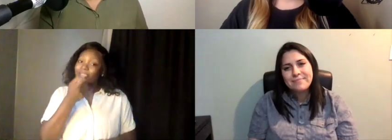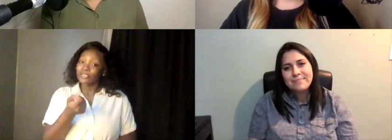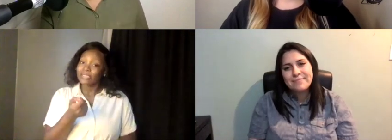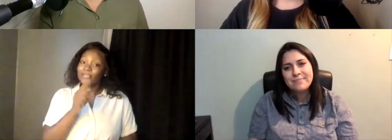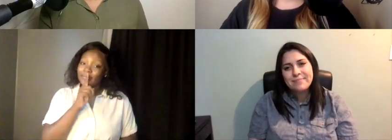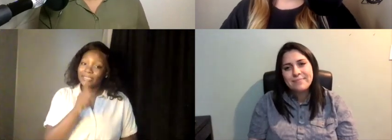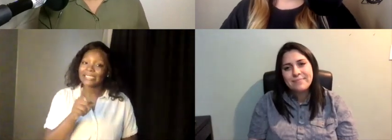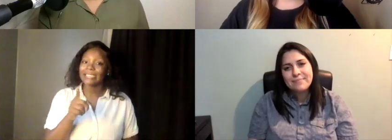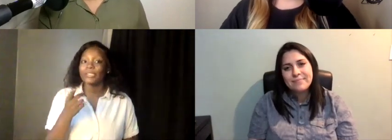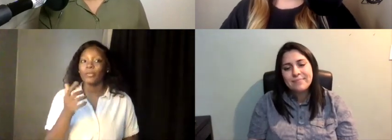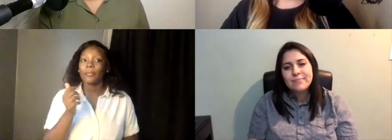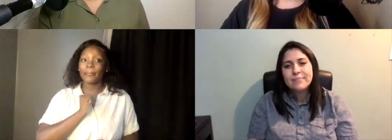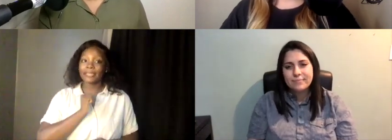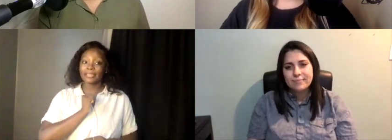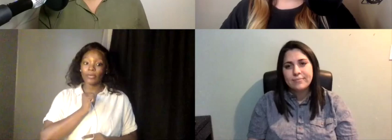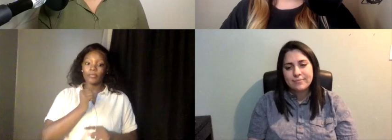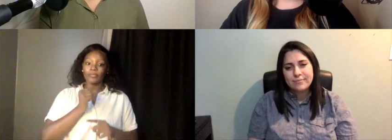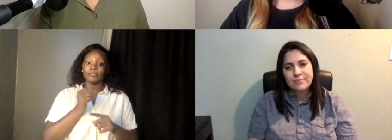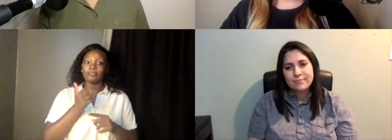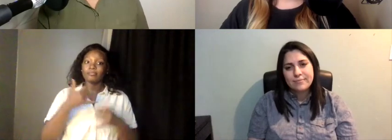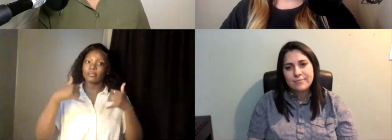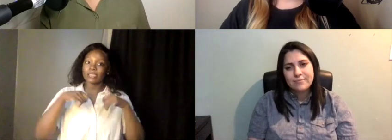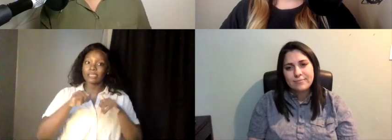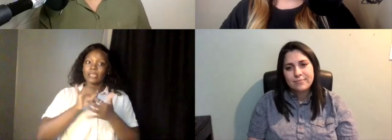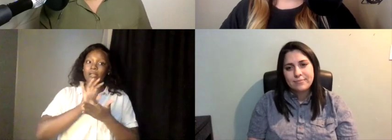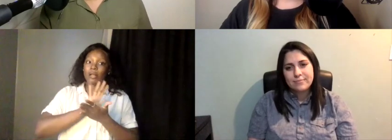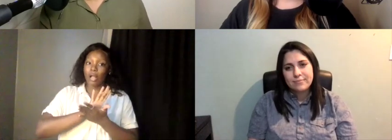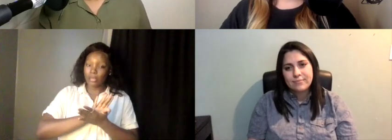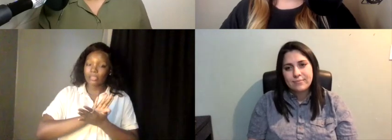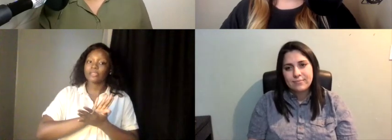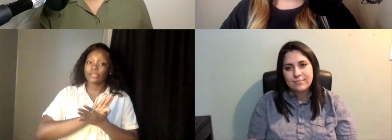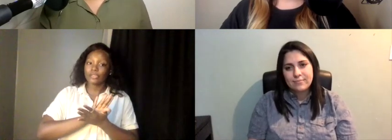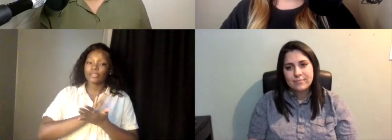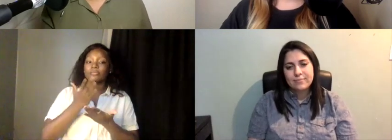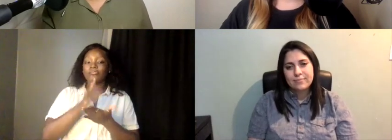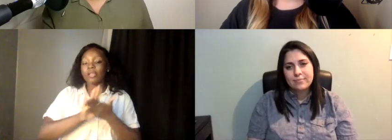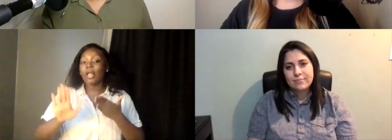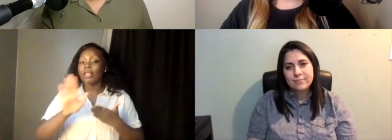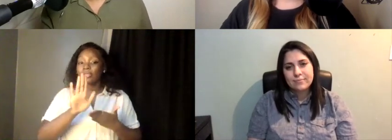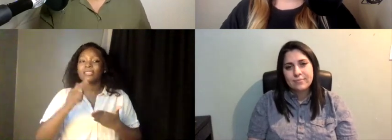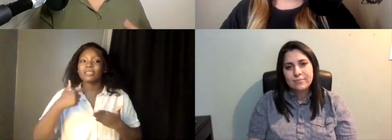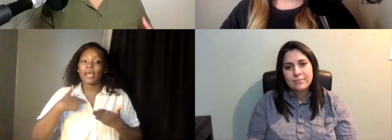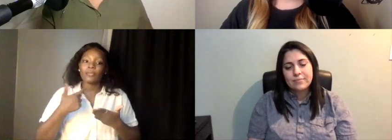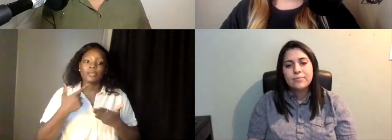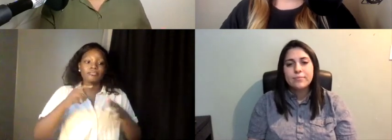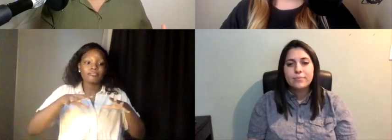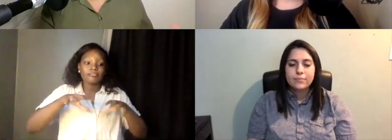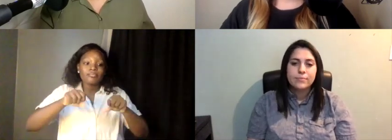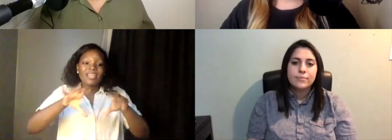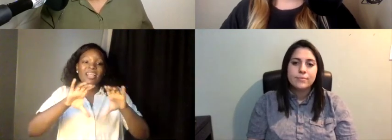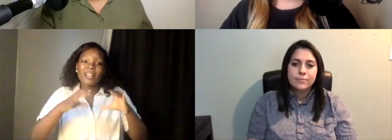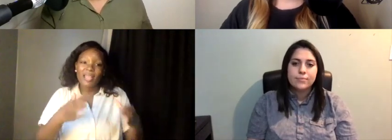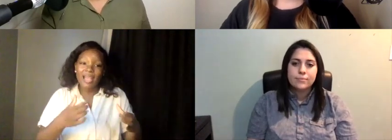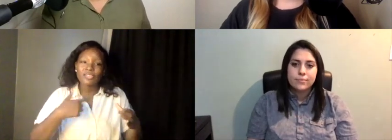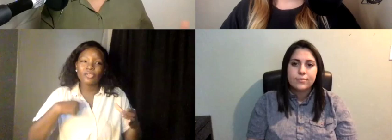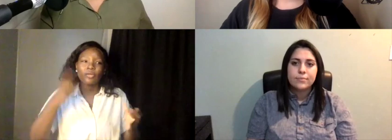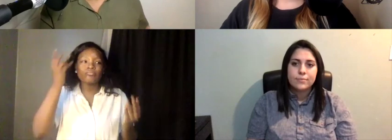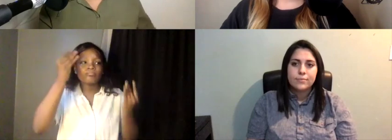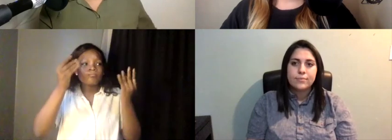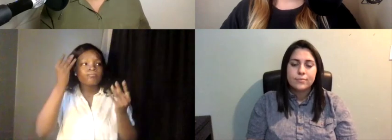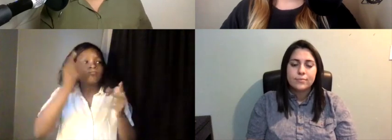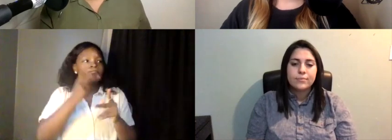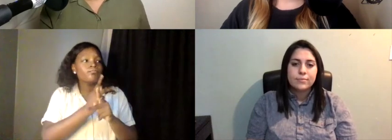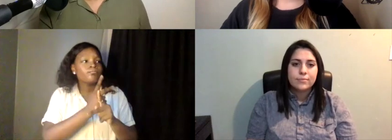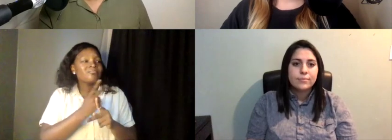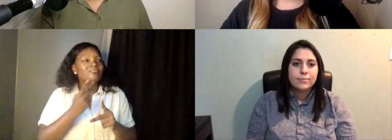an undergrad, when I was still, you know, taking my core classes, kind of figuring out what I wanted to do as far as like, you know,